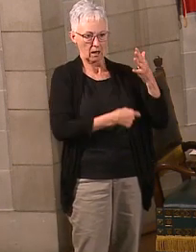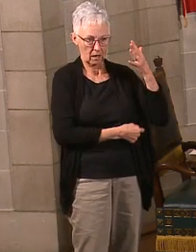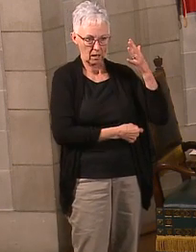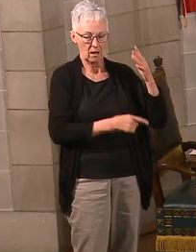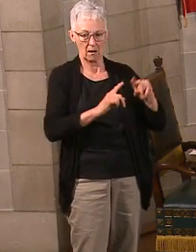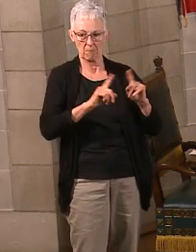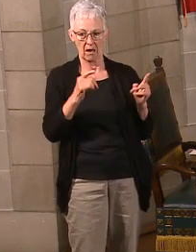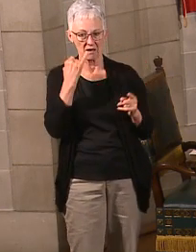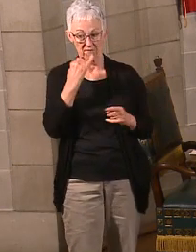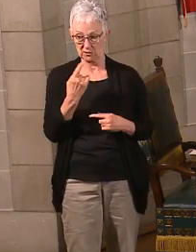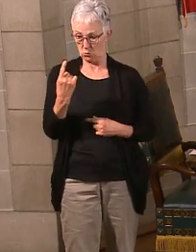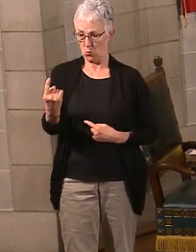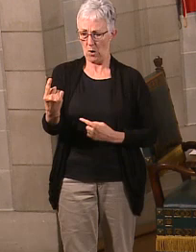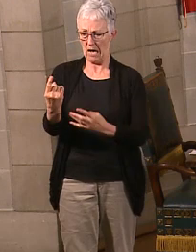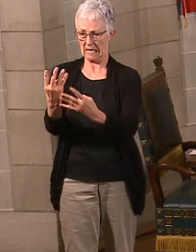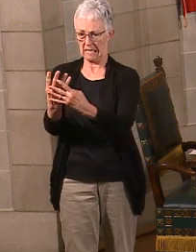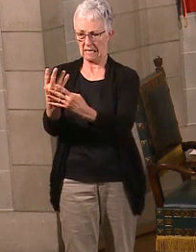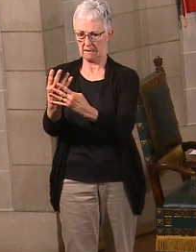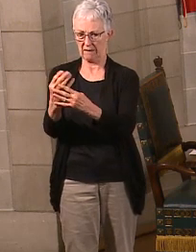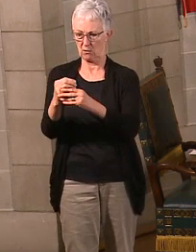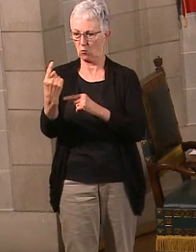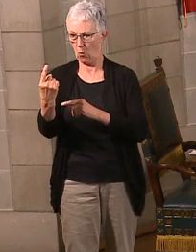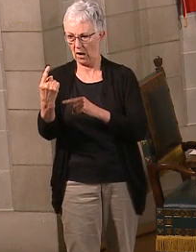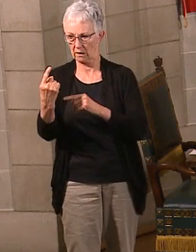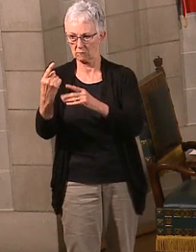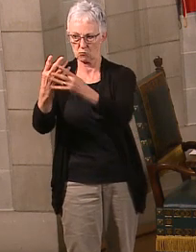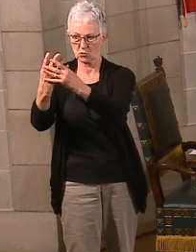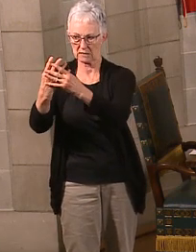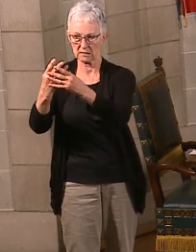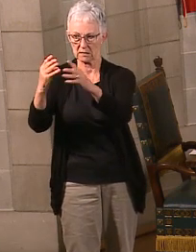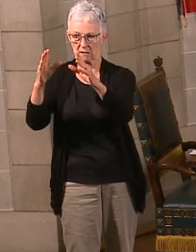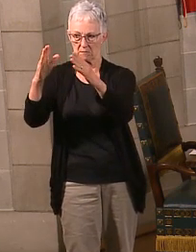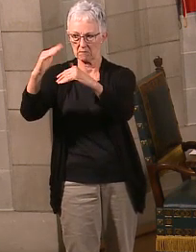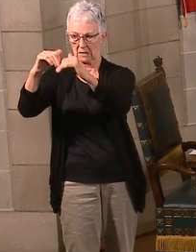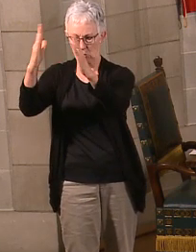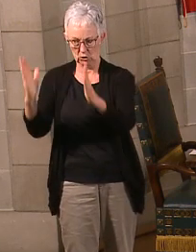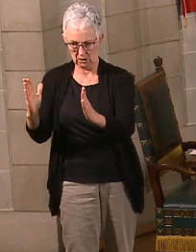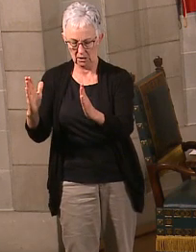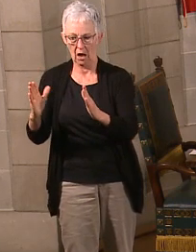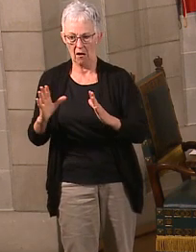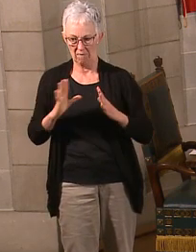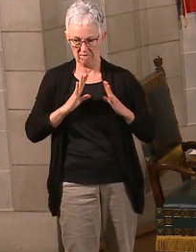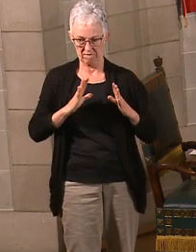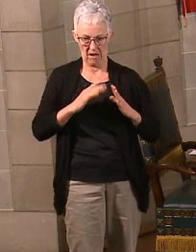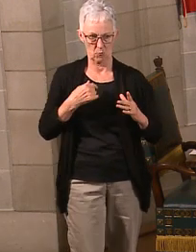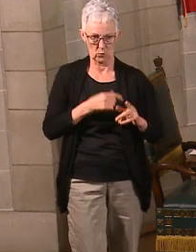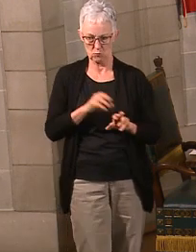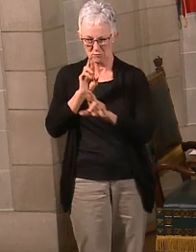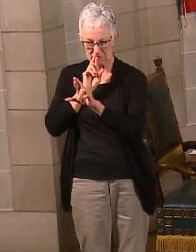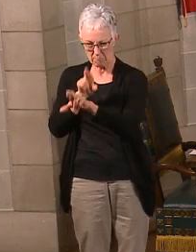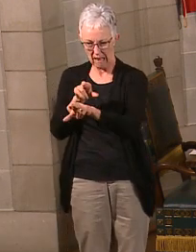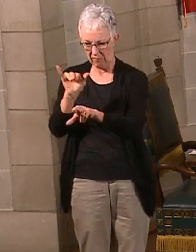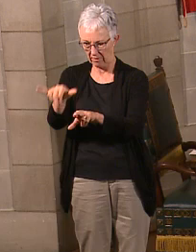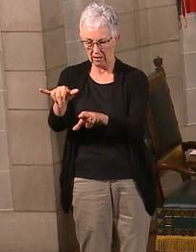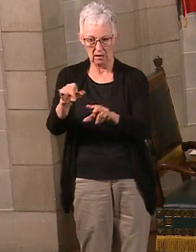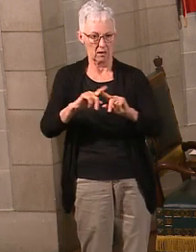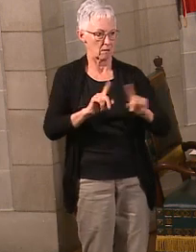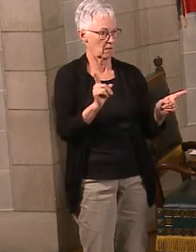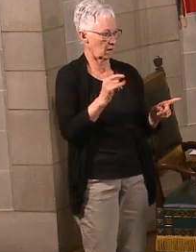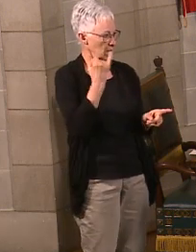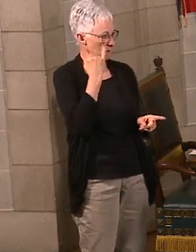one location, then the response is pretty easy, we isolate and can move very quickly. If we suddenly find ourselves